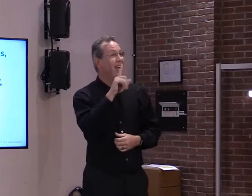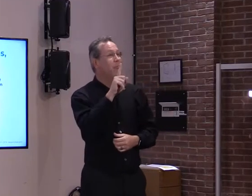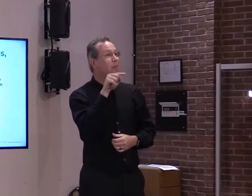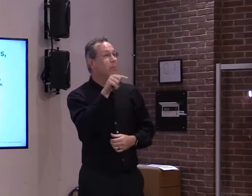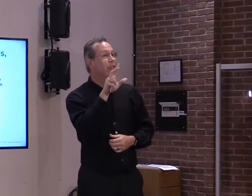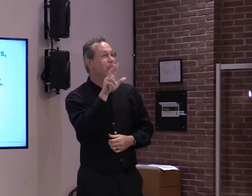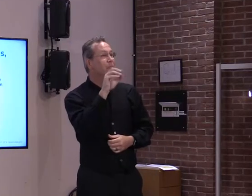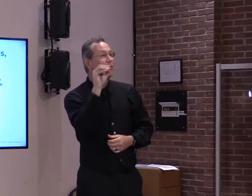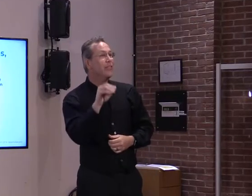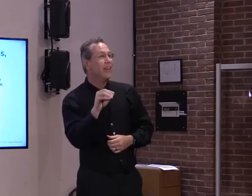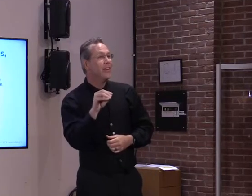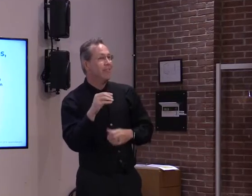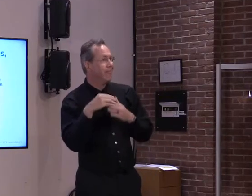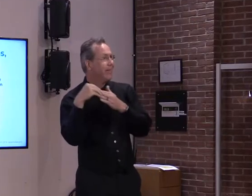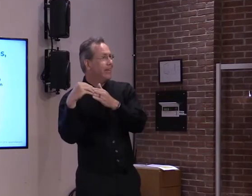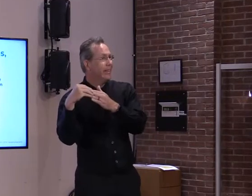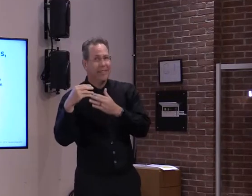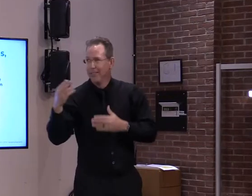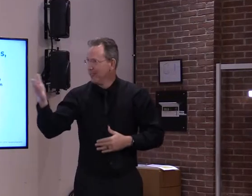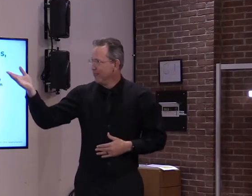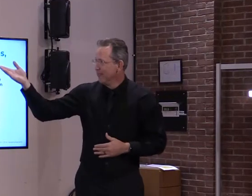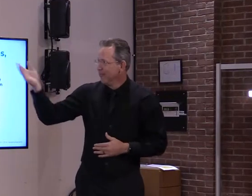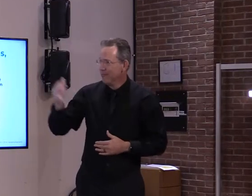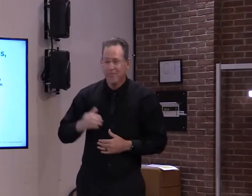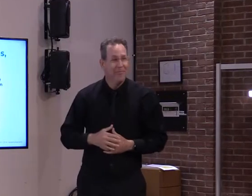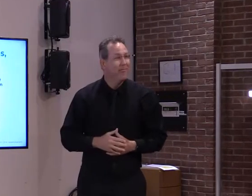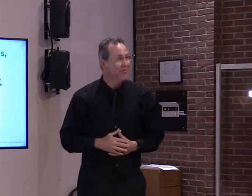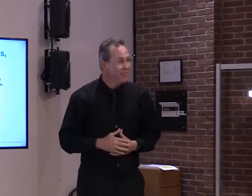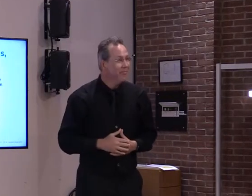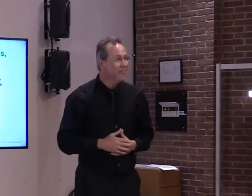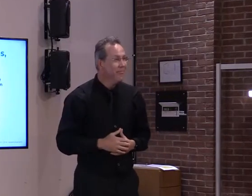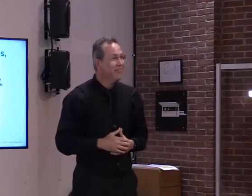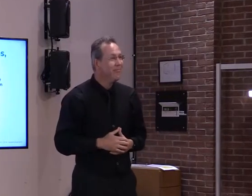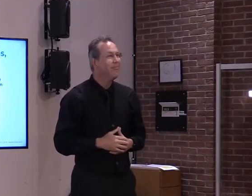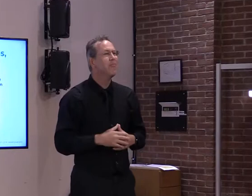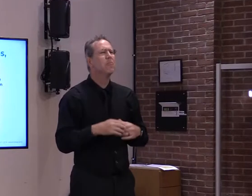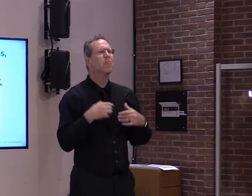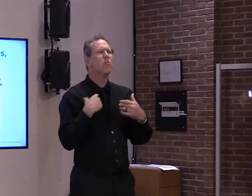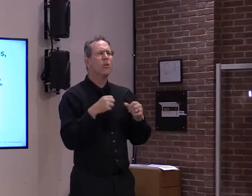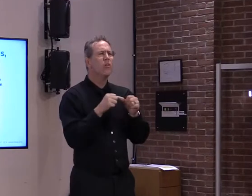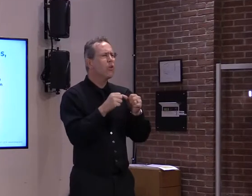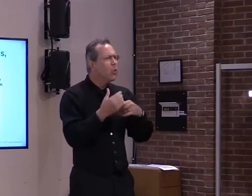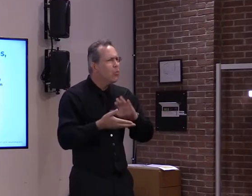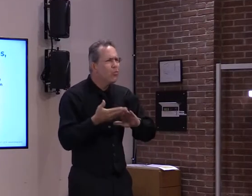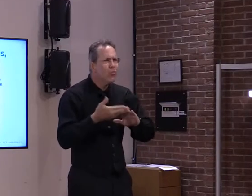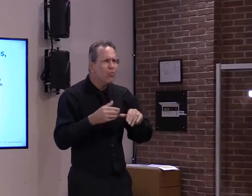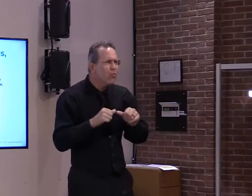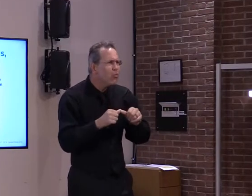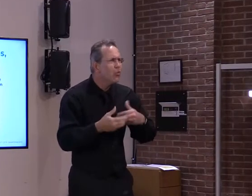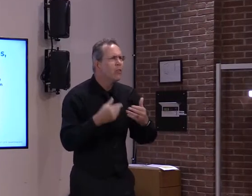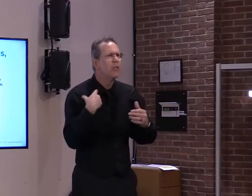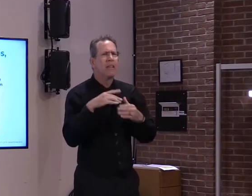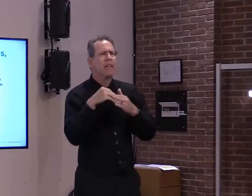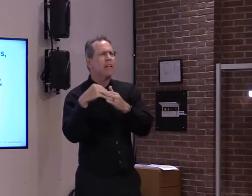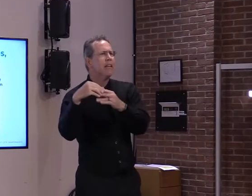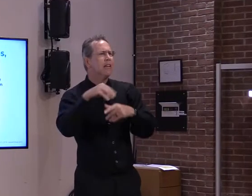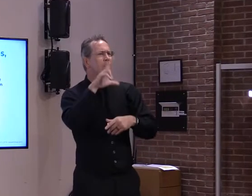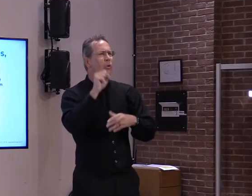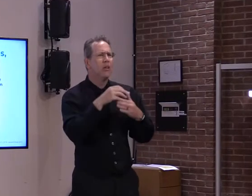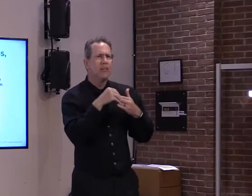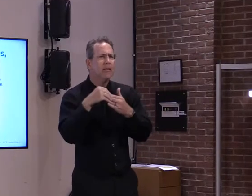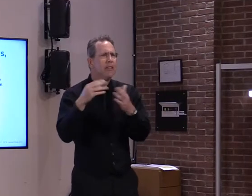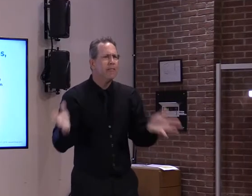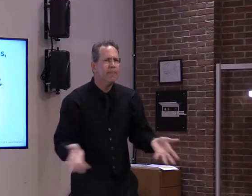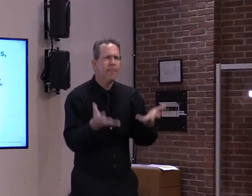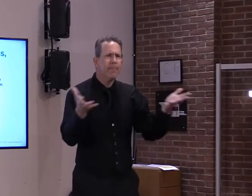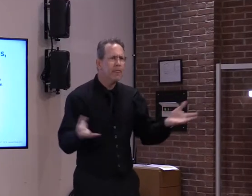started and who have completed vaccination. And we continue to lead the country in vaccinating our most vulnerable. In